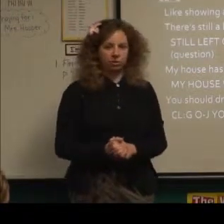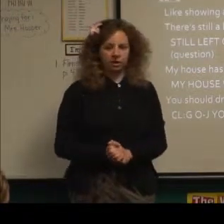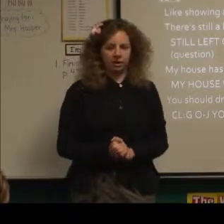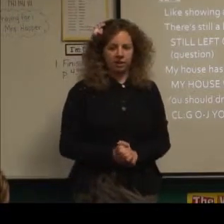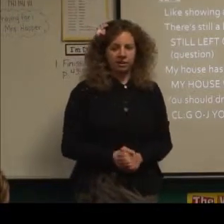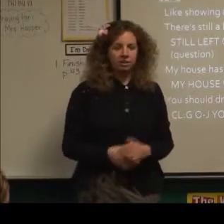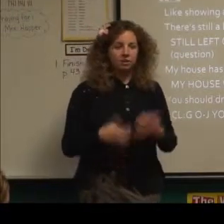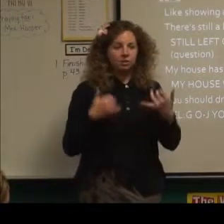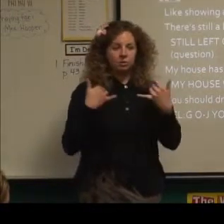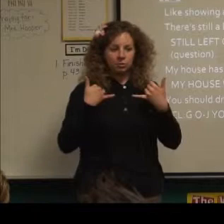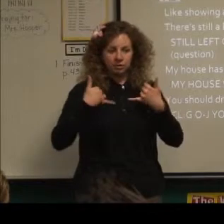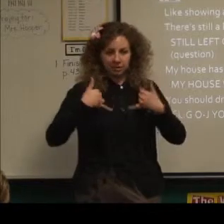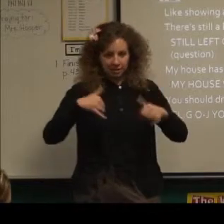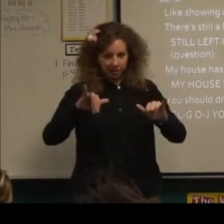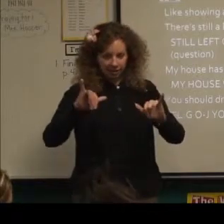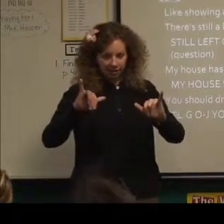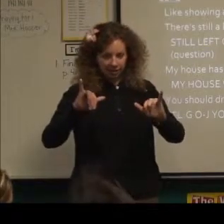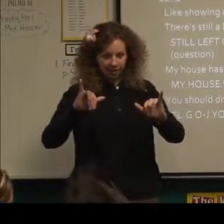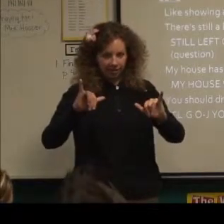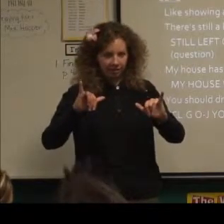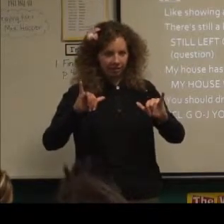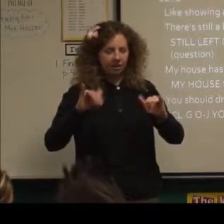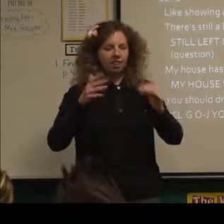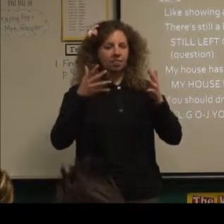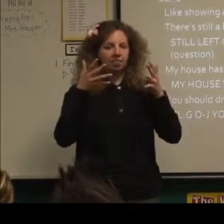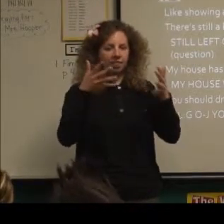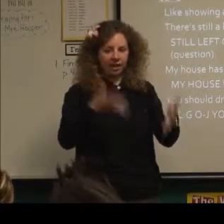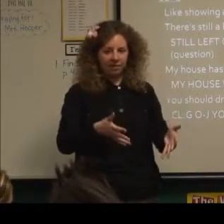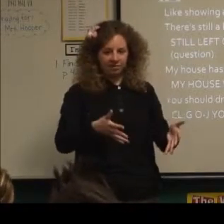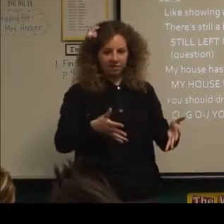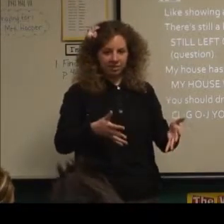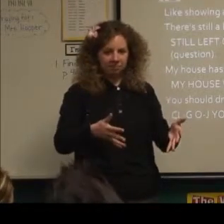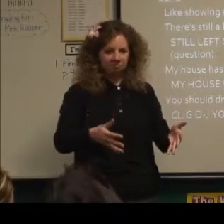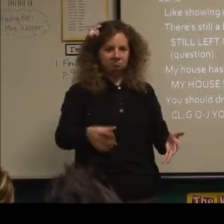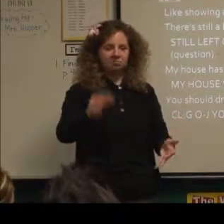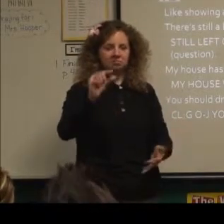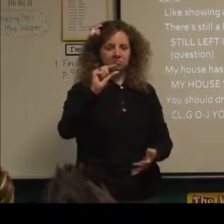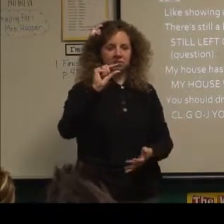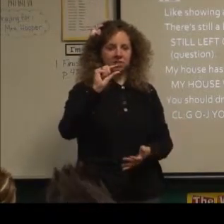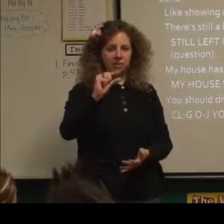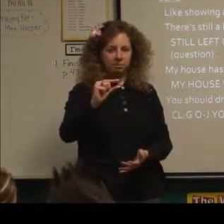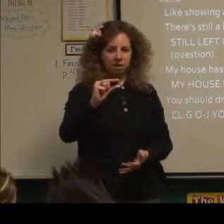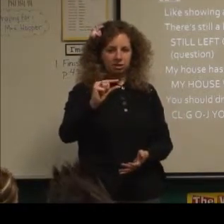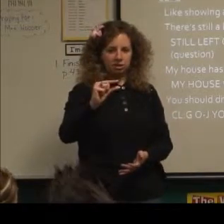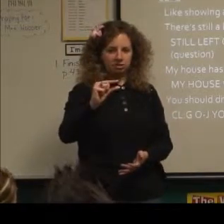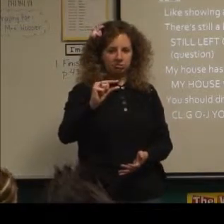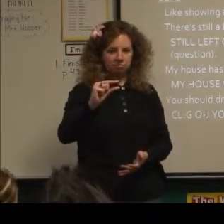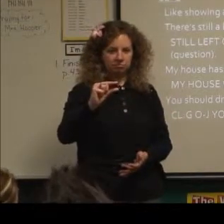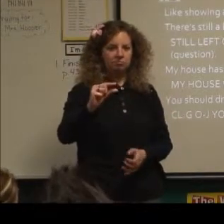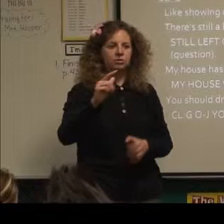soda, okay? So still left this much